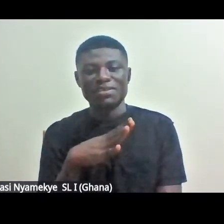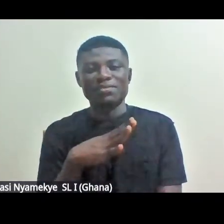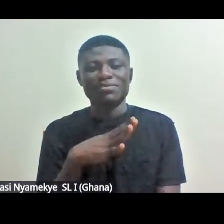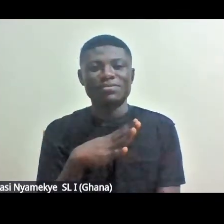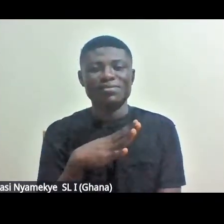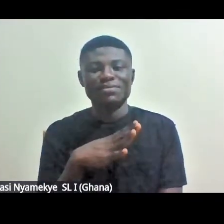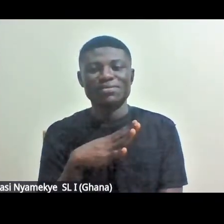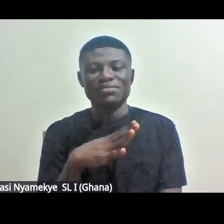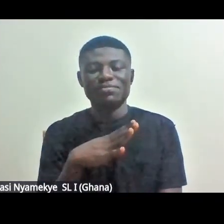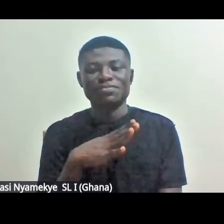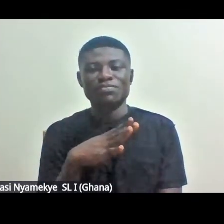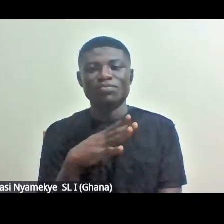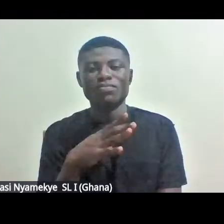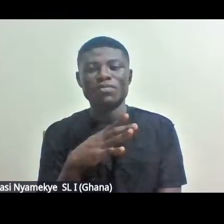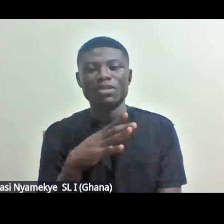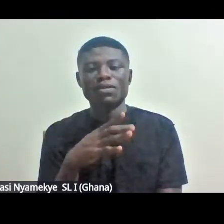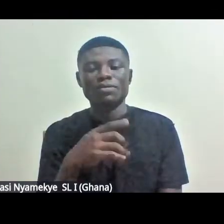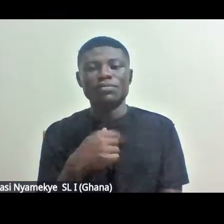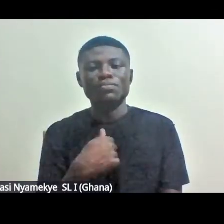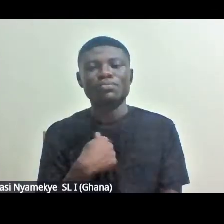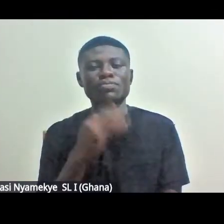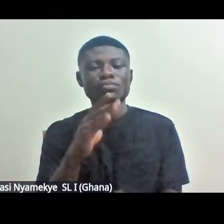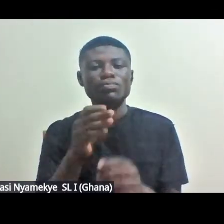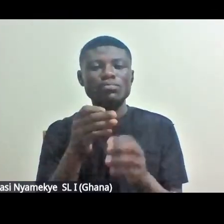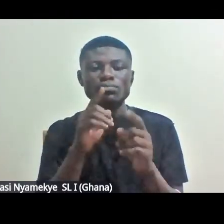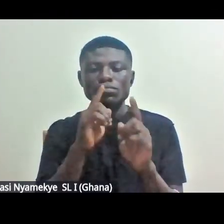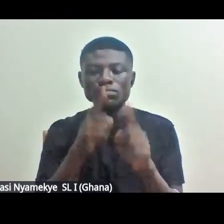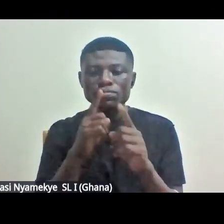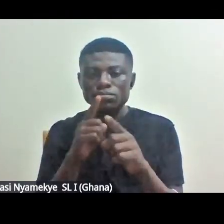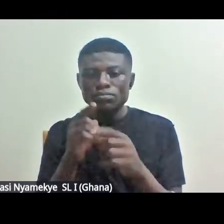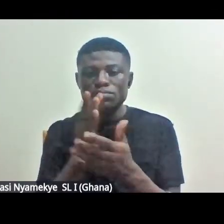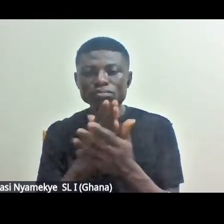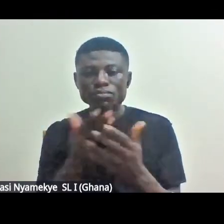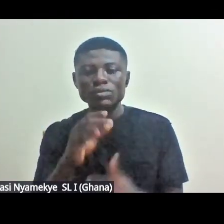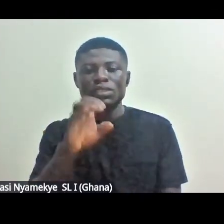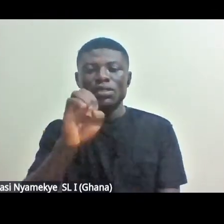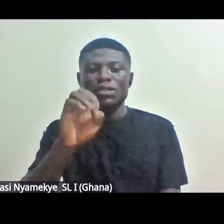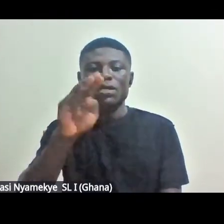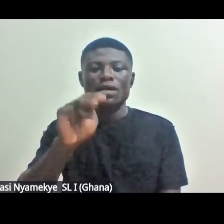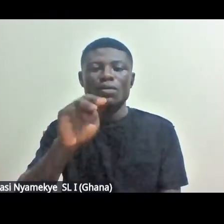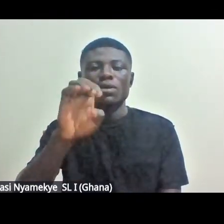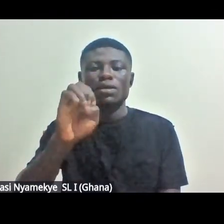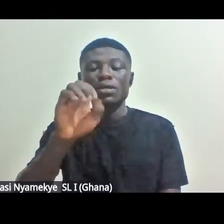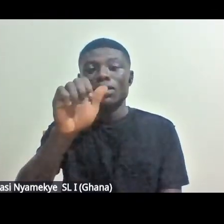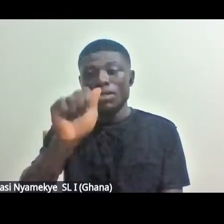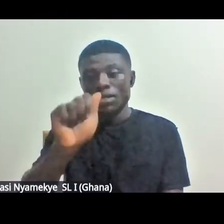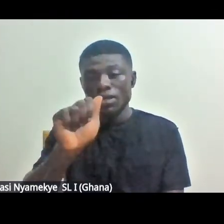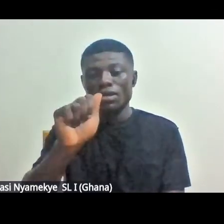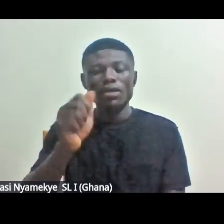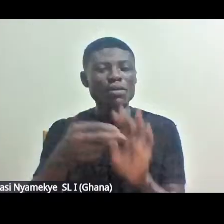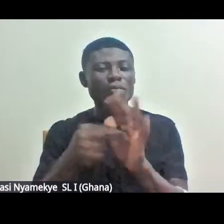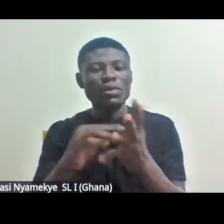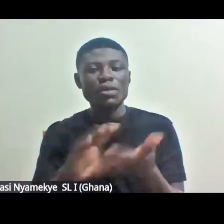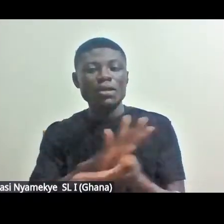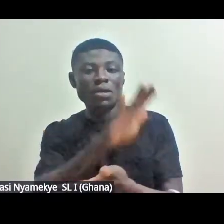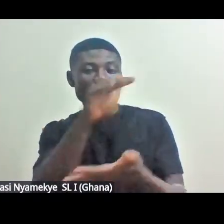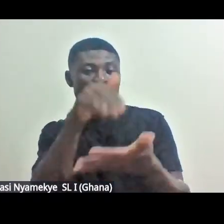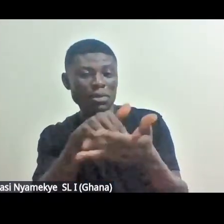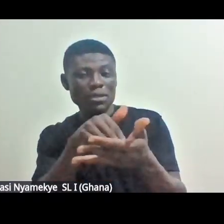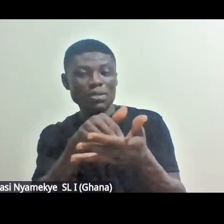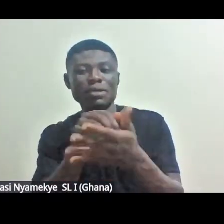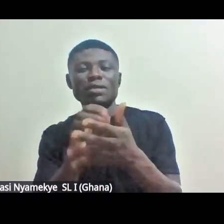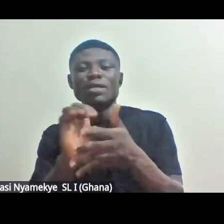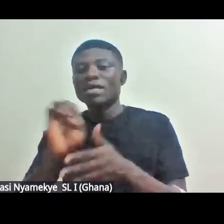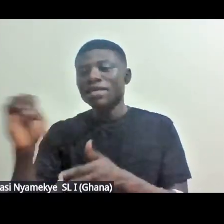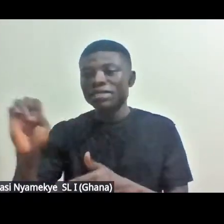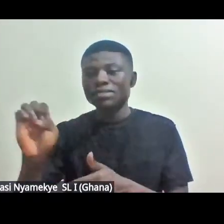gonna attempt. I think EMEA is Middle East and Africa. Christopher,